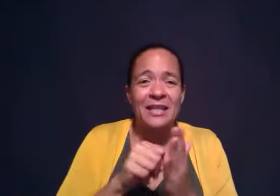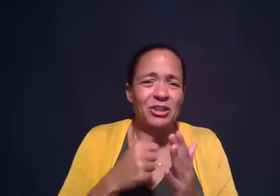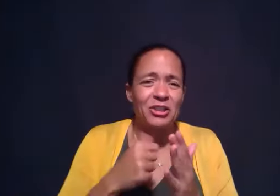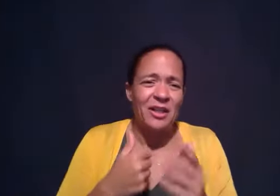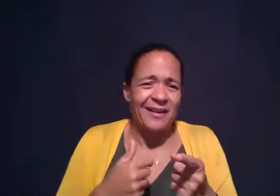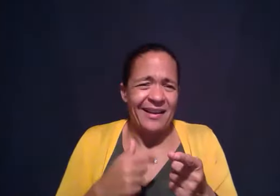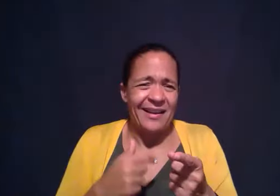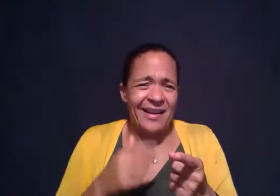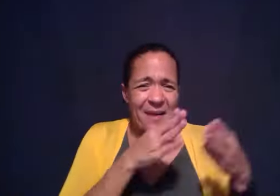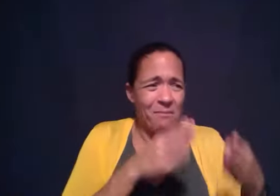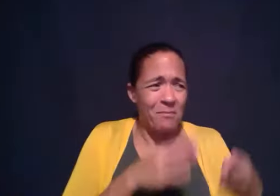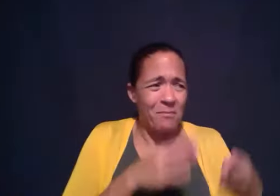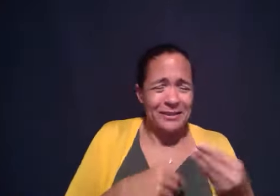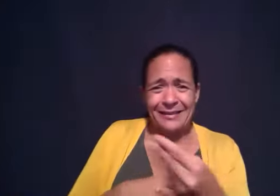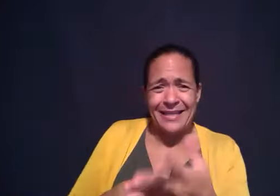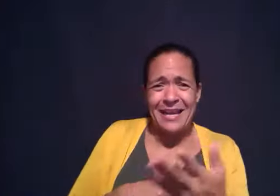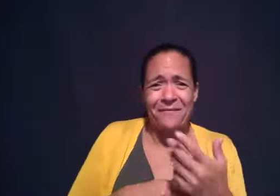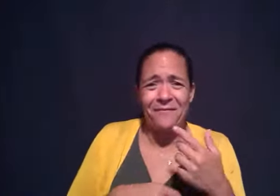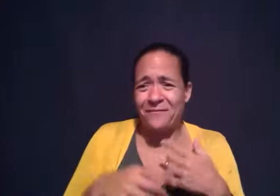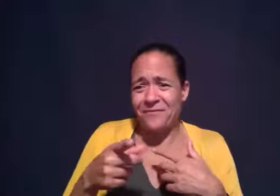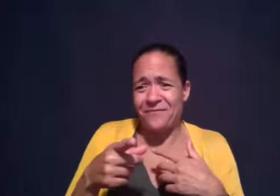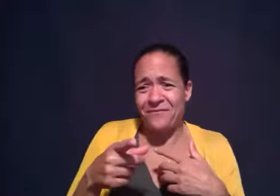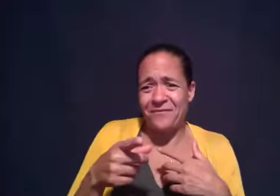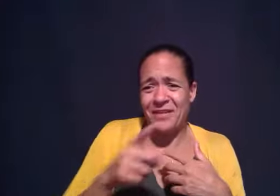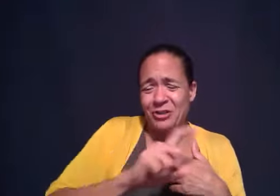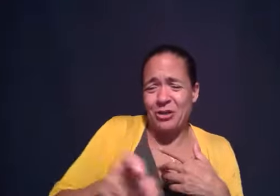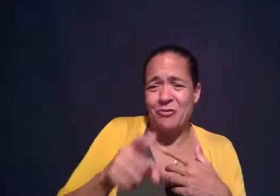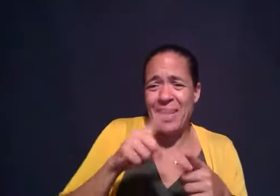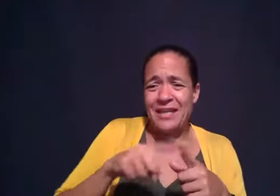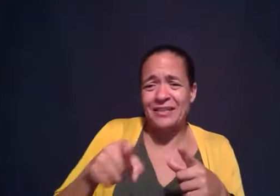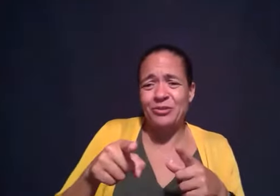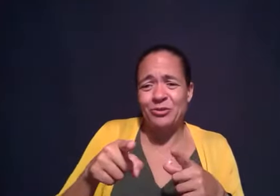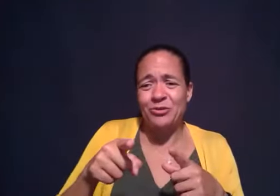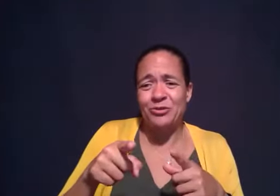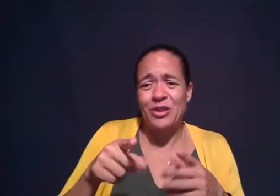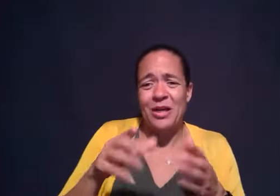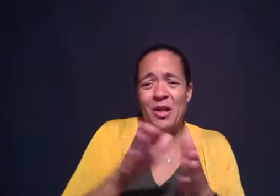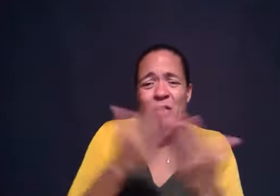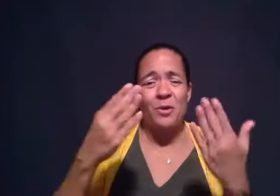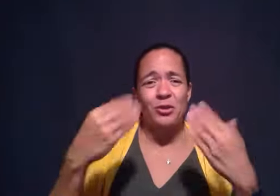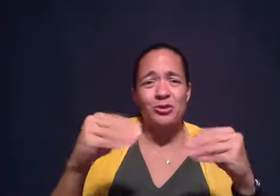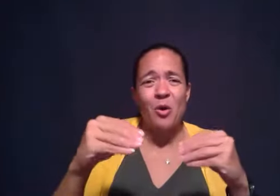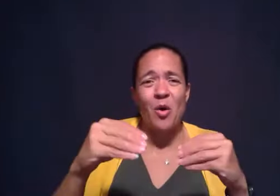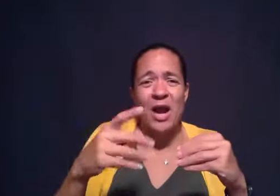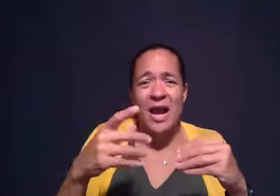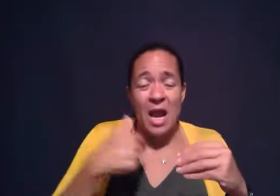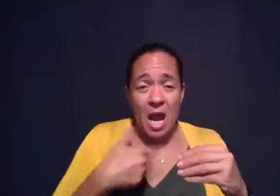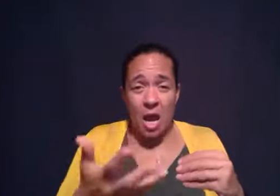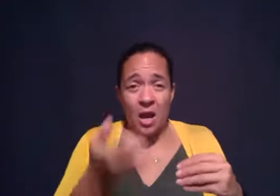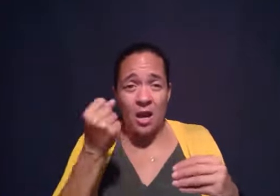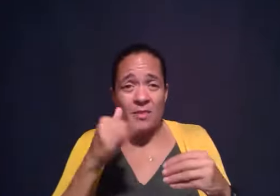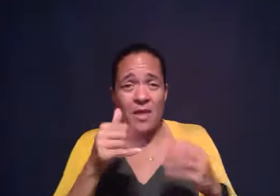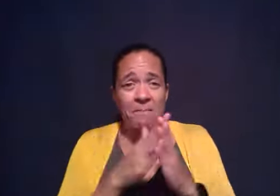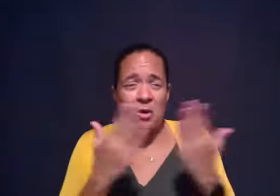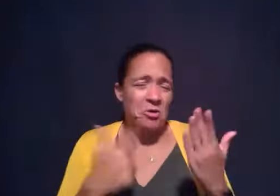books influence my opinions about Alcoholics Anonymous with his willy-nilly highlighting. And so 3 days and several half price books later,